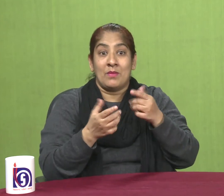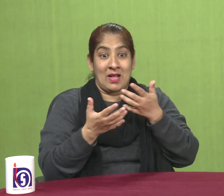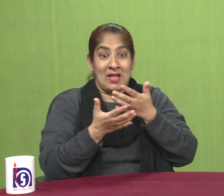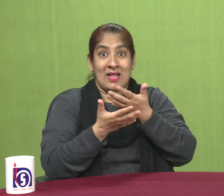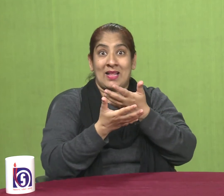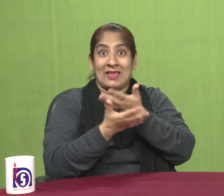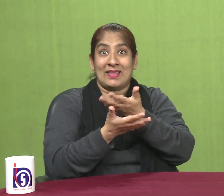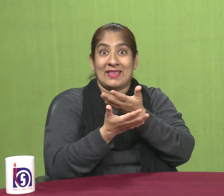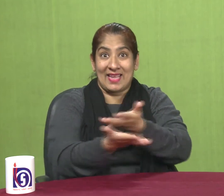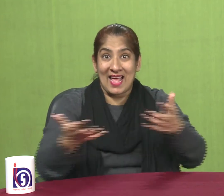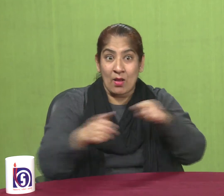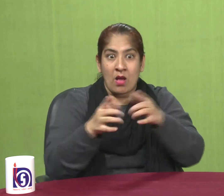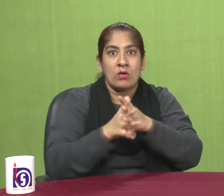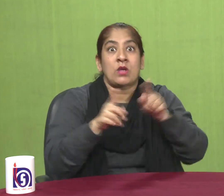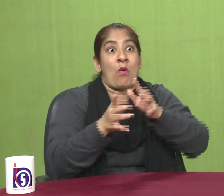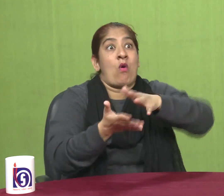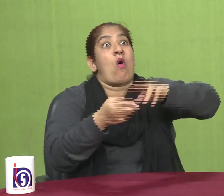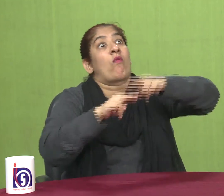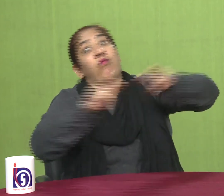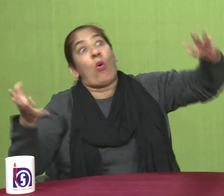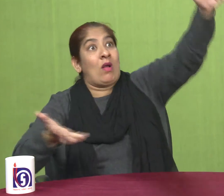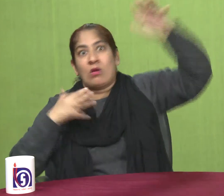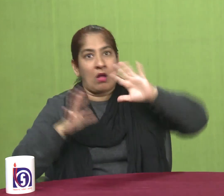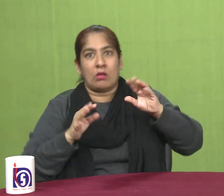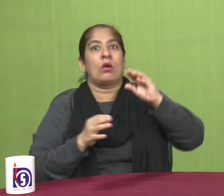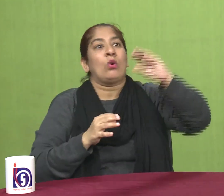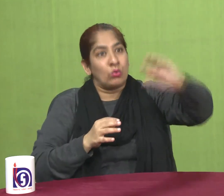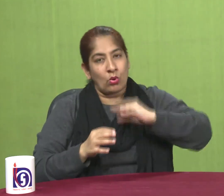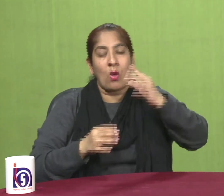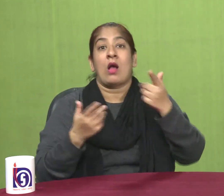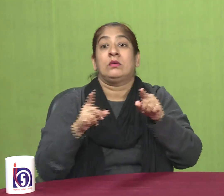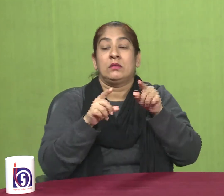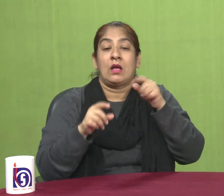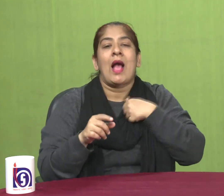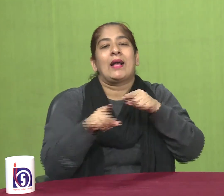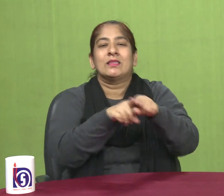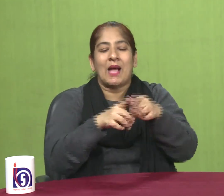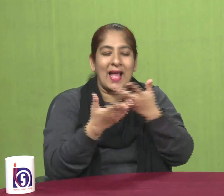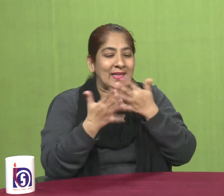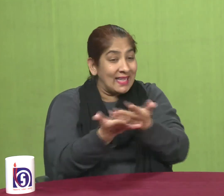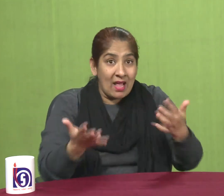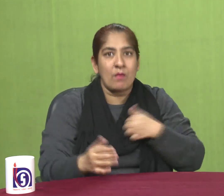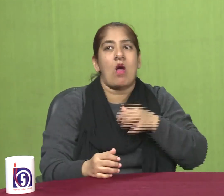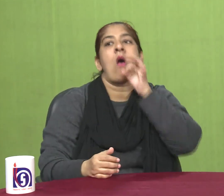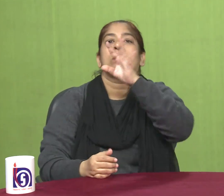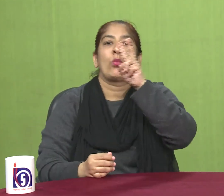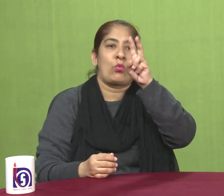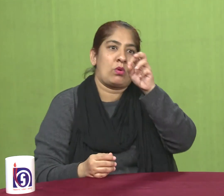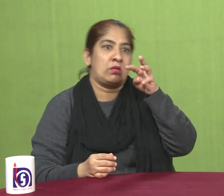goods are cleared always in small lots. If we order